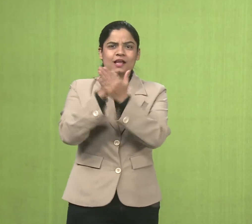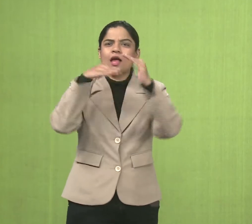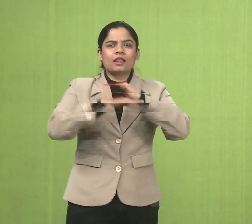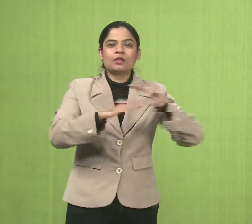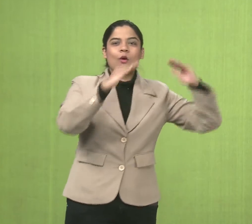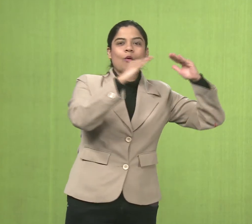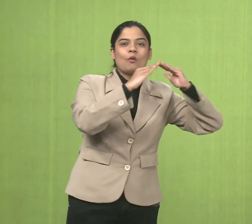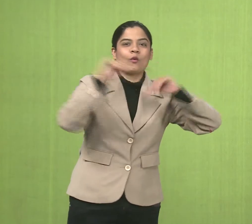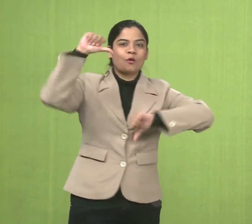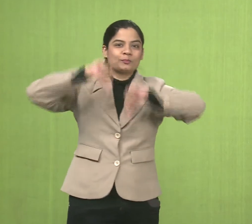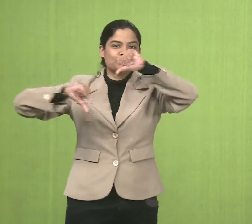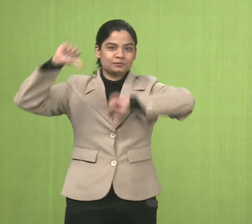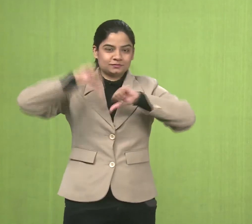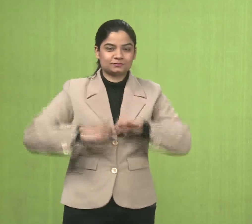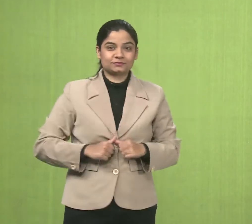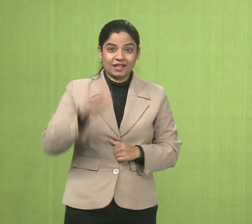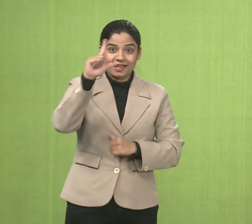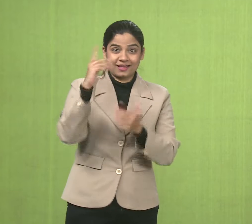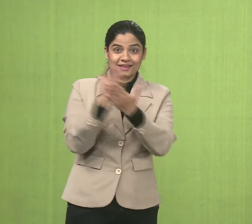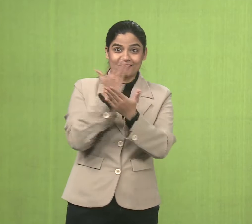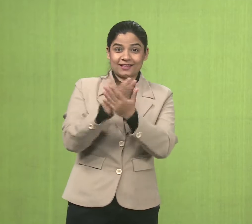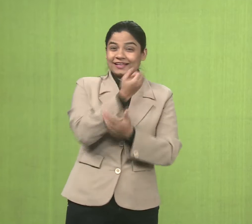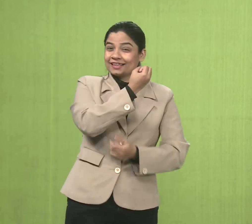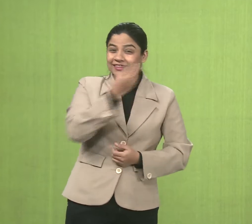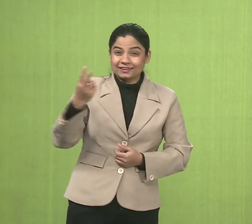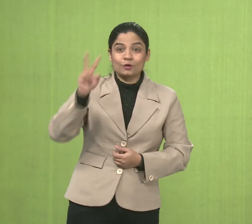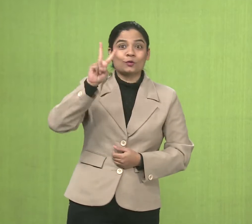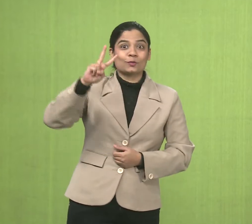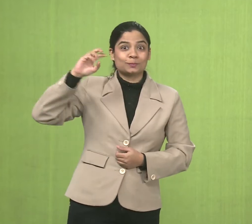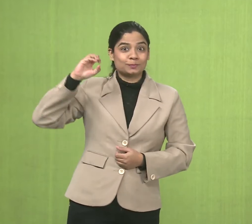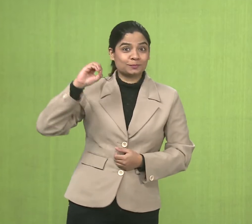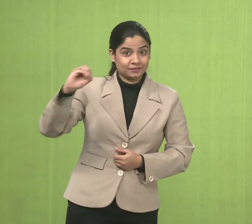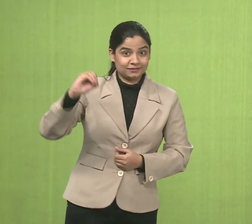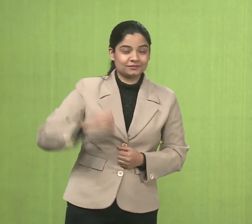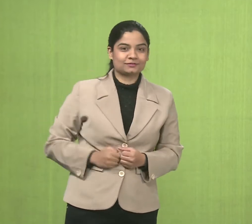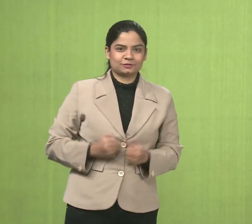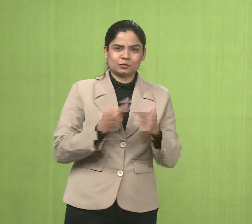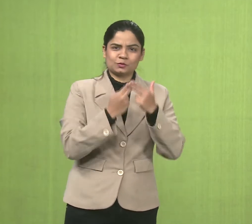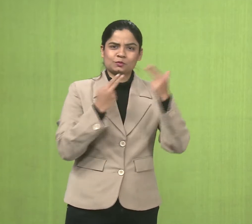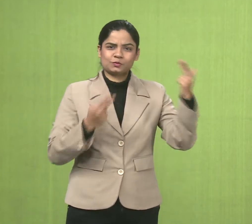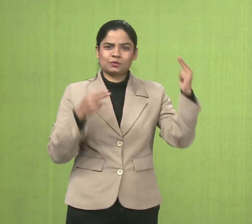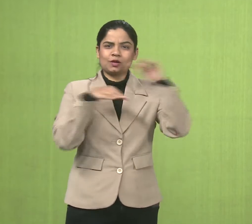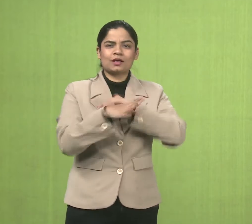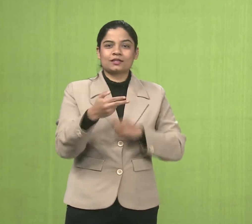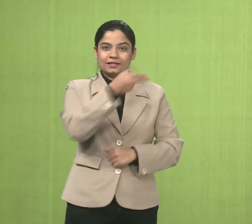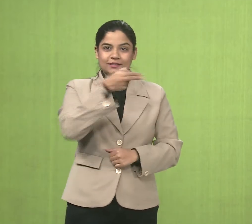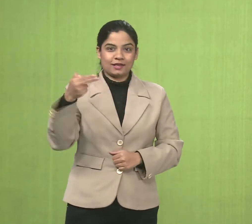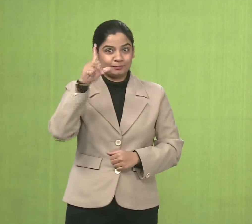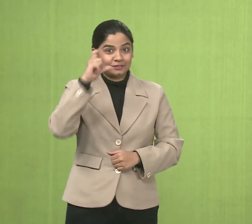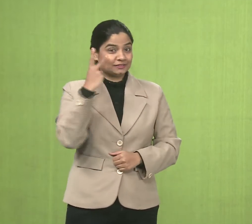The subject is Home Science, lesson number 20. The title is,